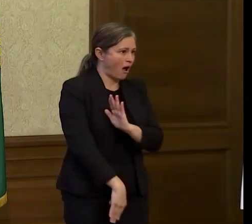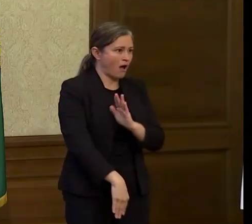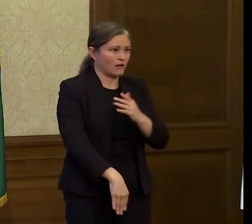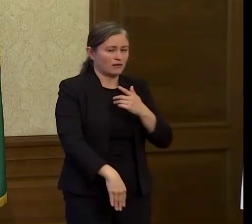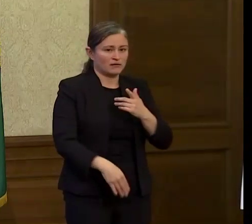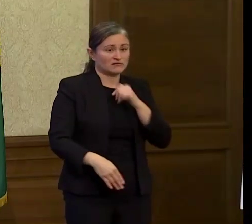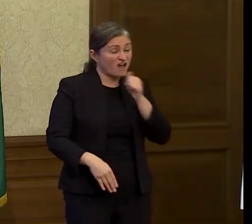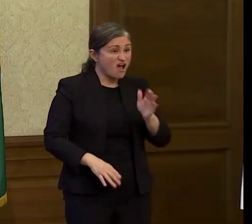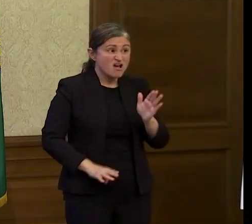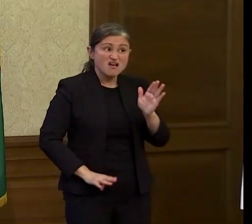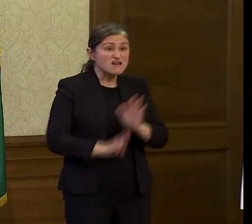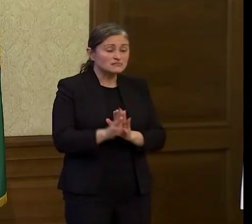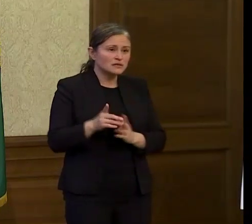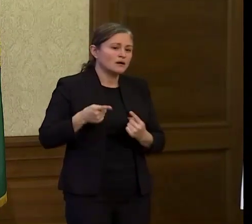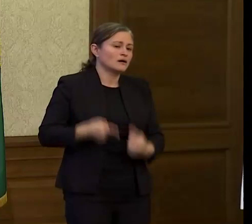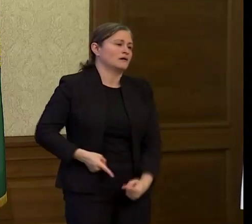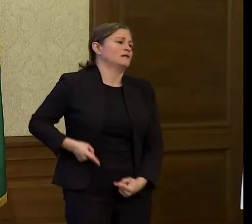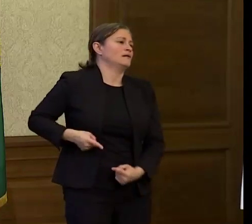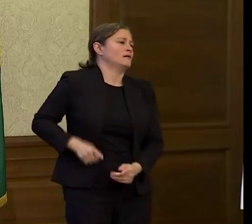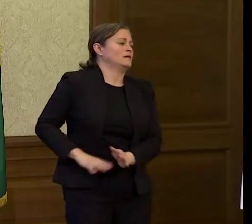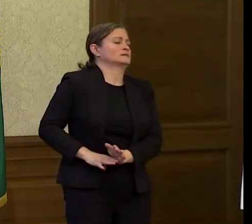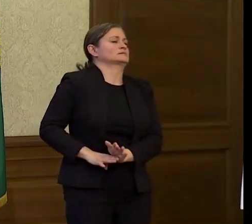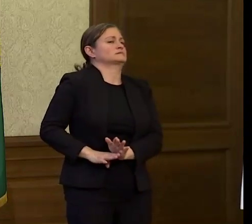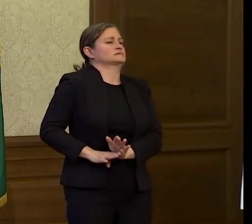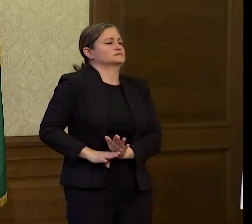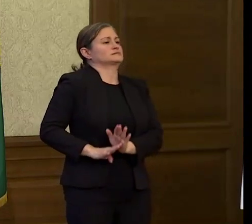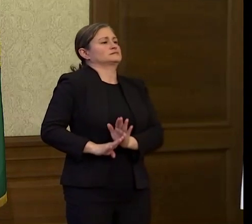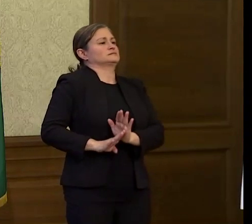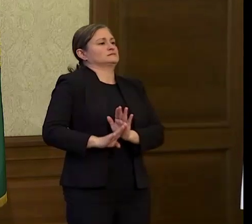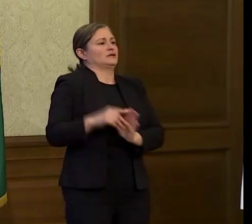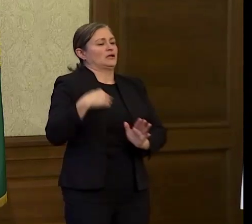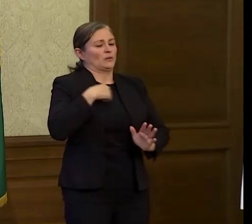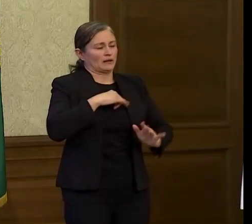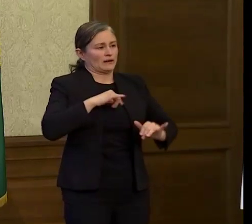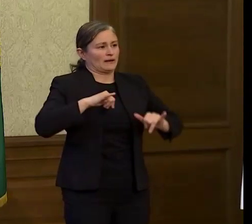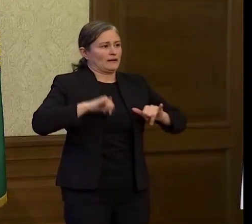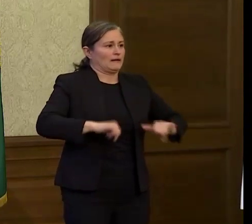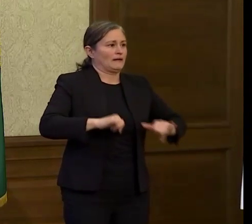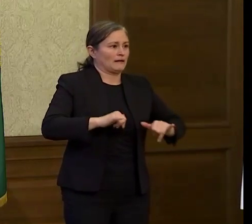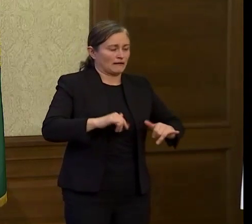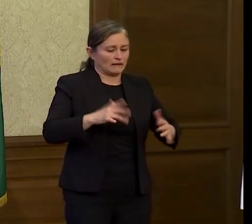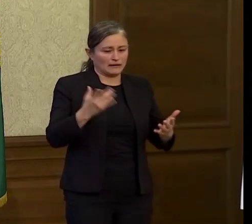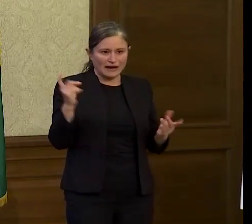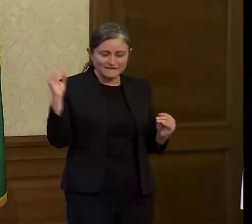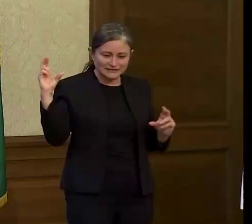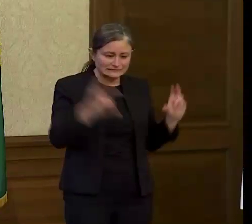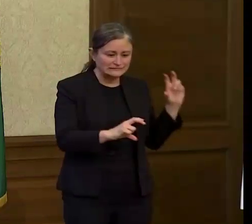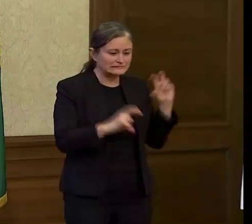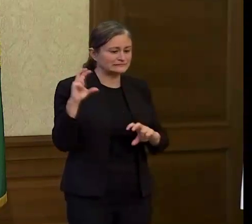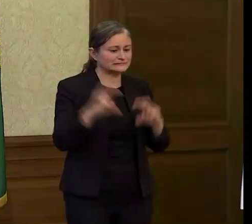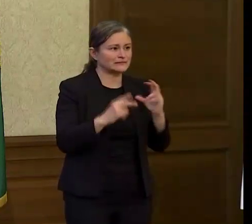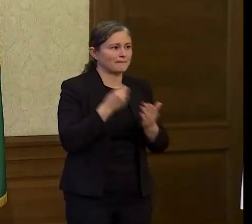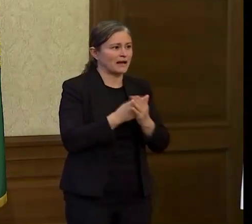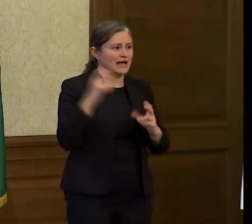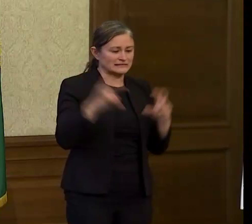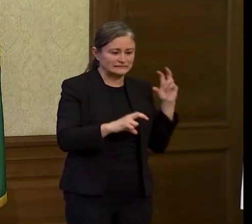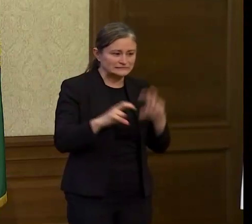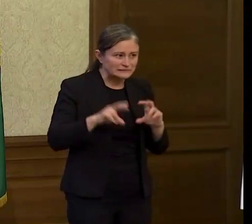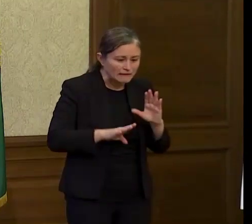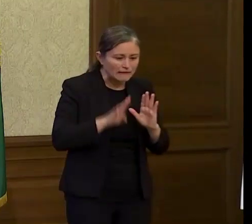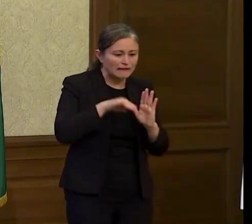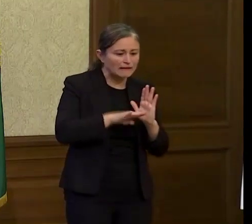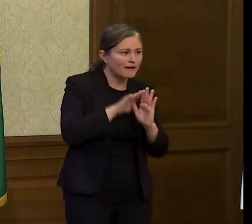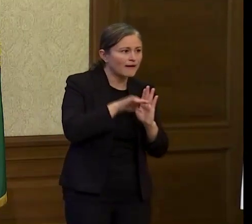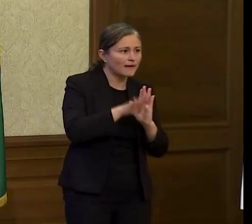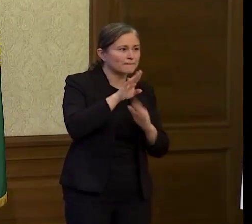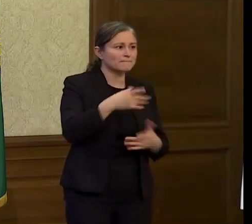challenges of World War II. And that was the only thing that got us really going as an economy. I believe that after we get through